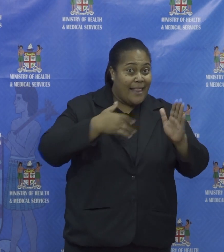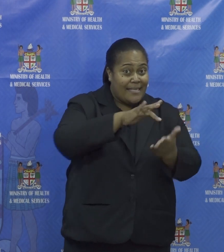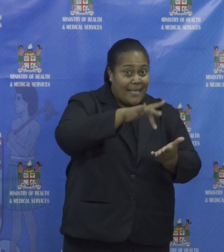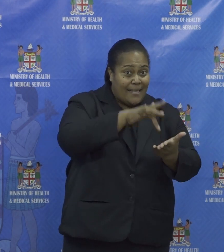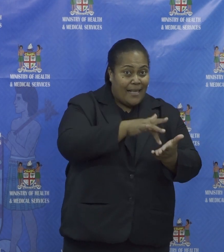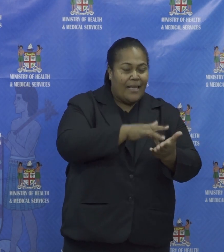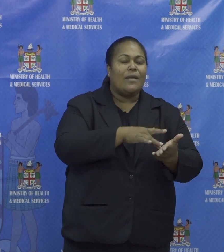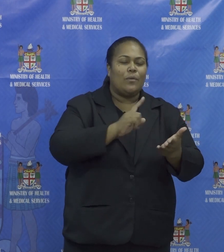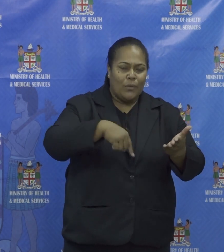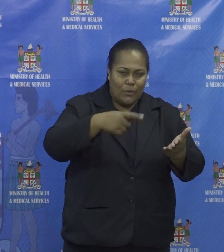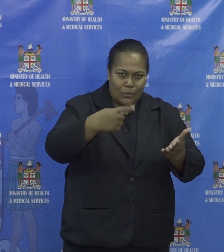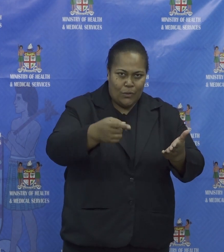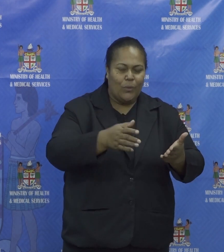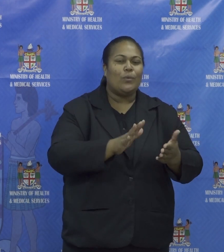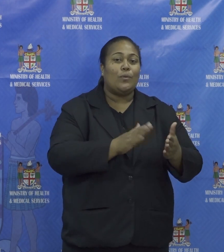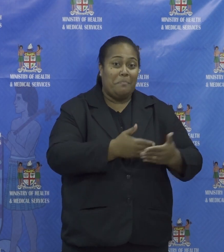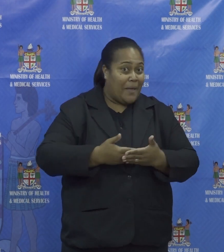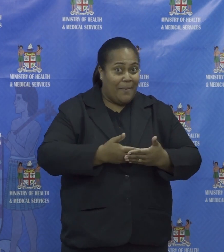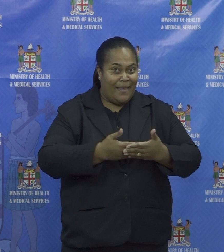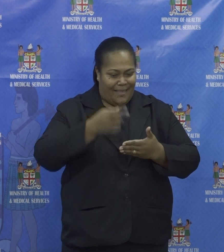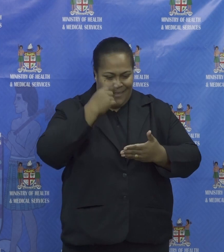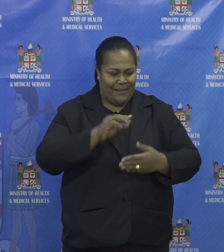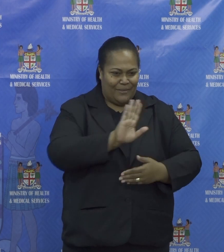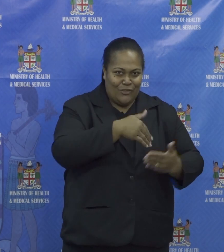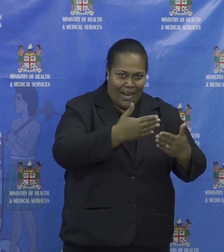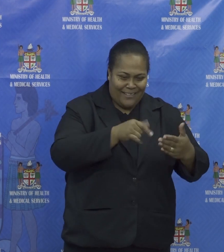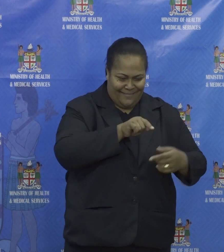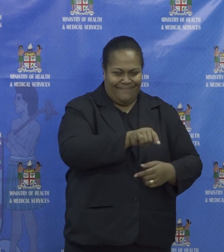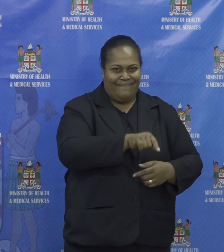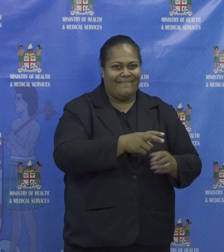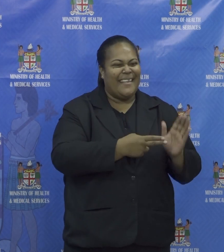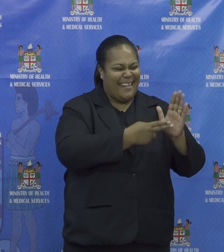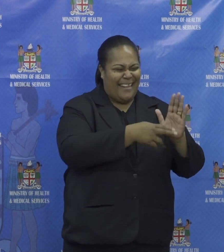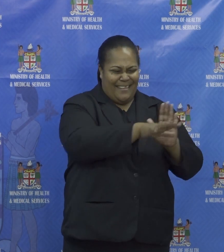the maternal and child health clinic for the people of Nadi.